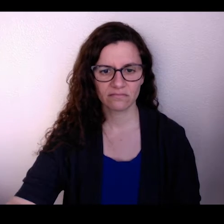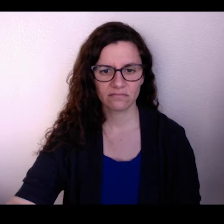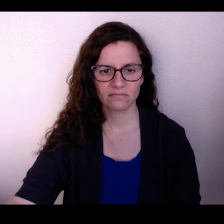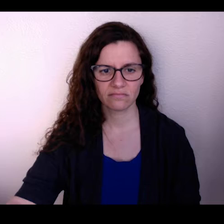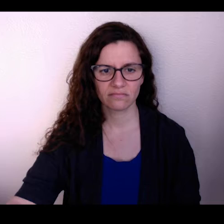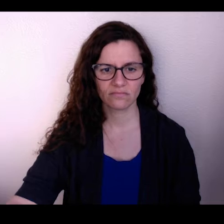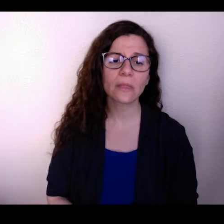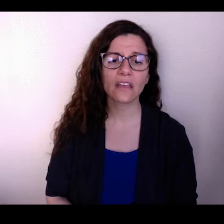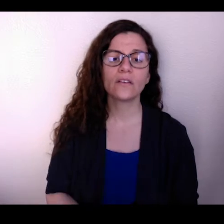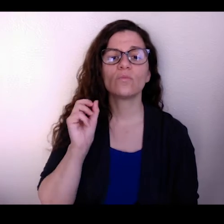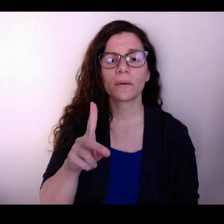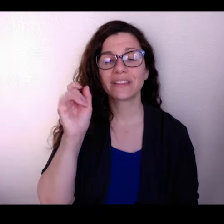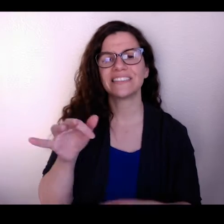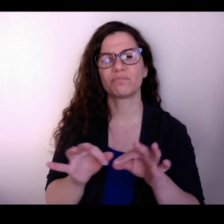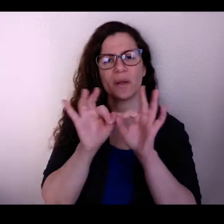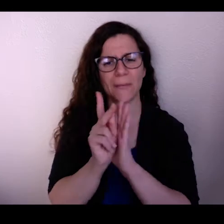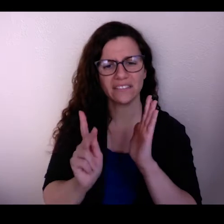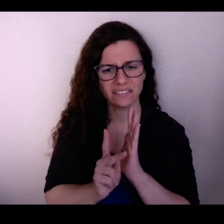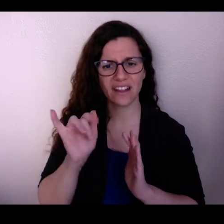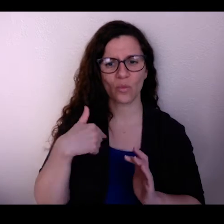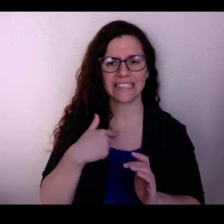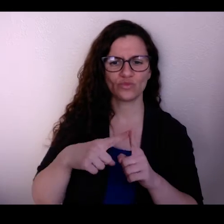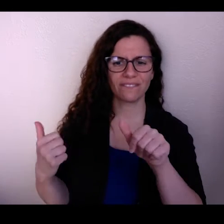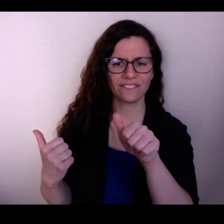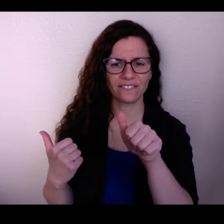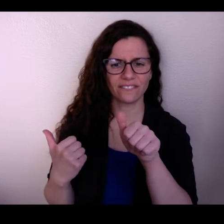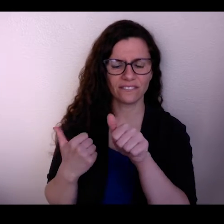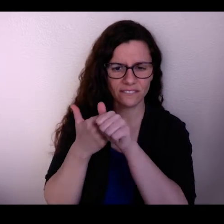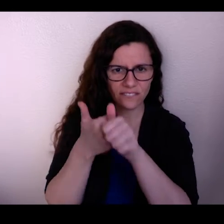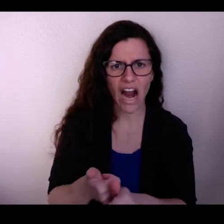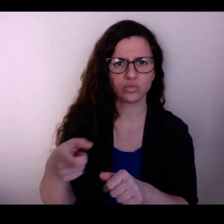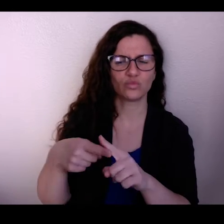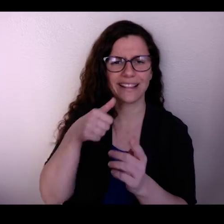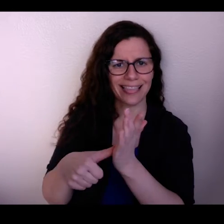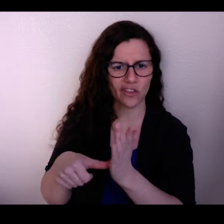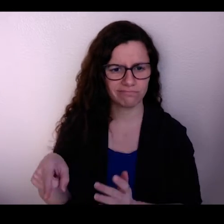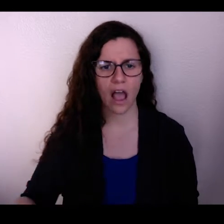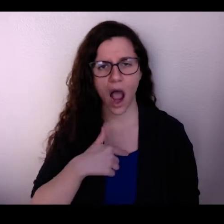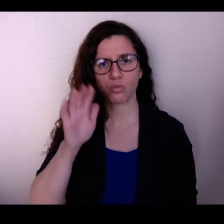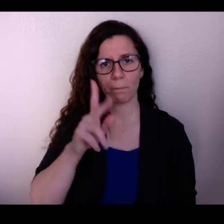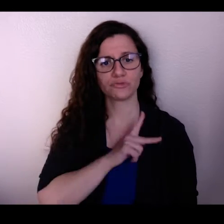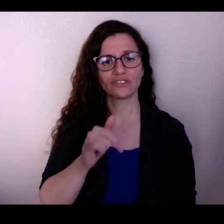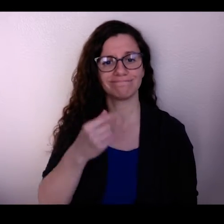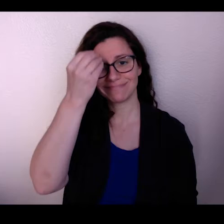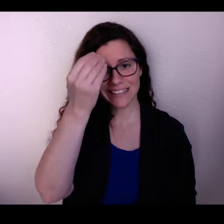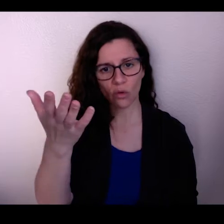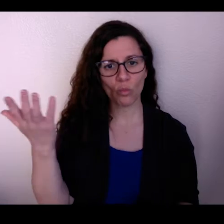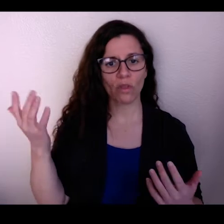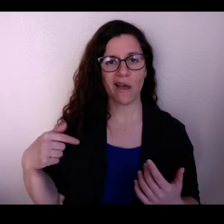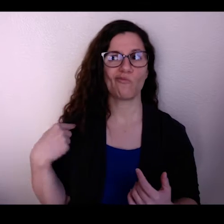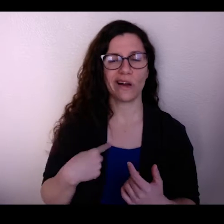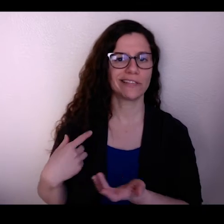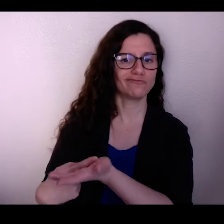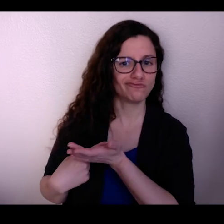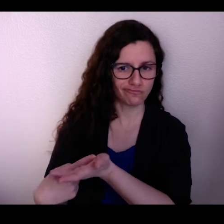Yeah. Okay. Yeah, because that's an important policy and we need to follow it to the letter. I really appreciate you telling me